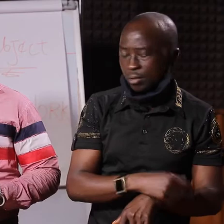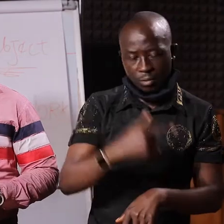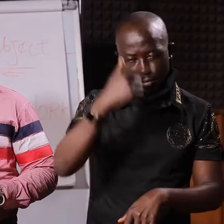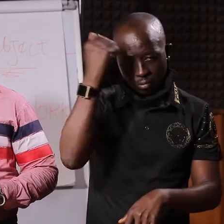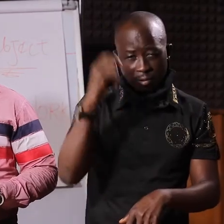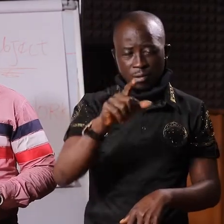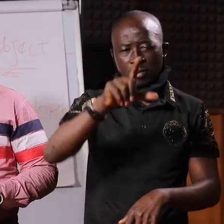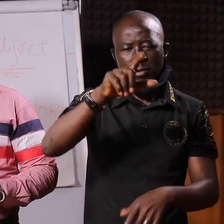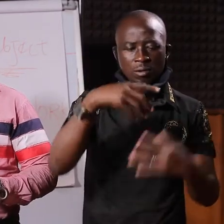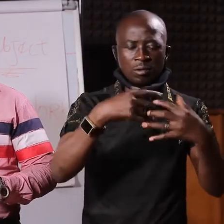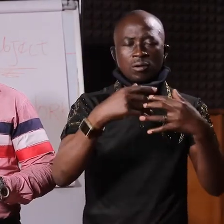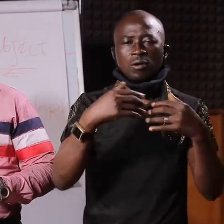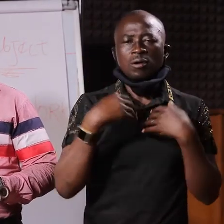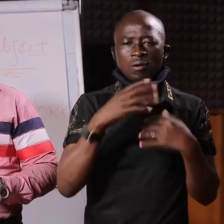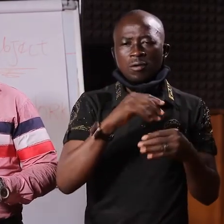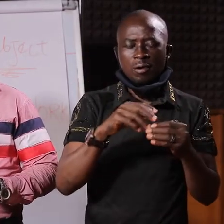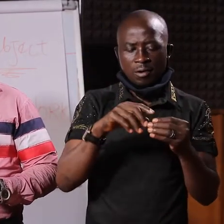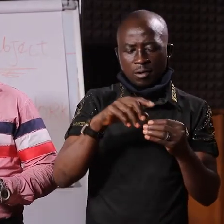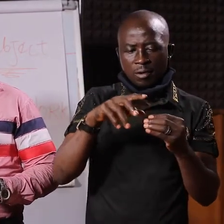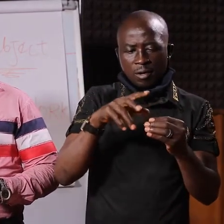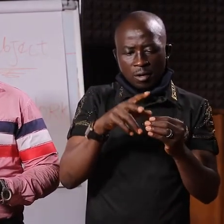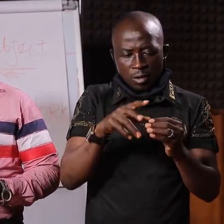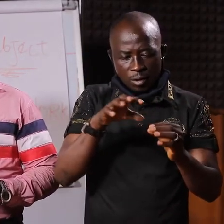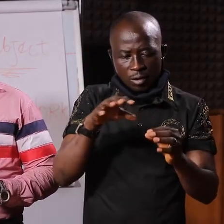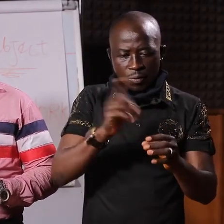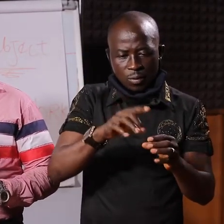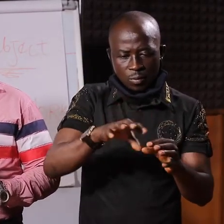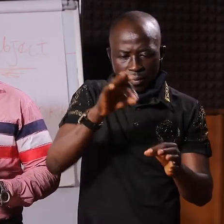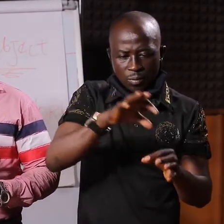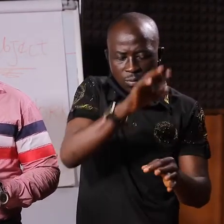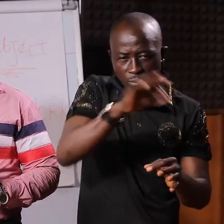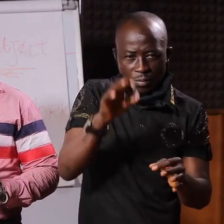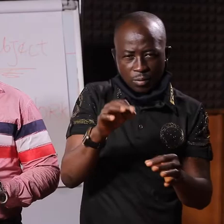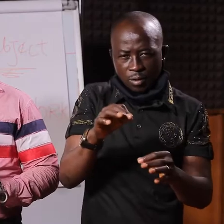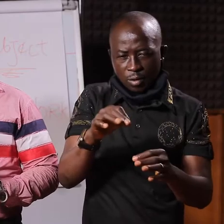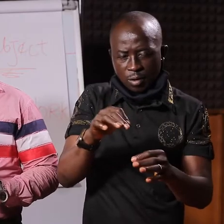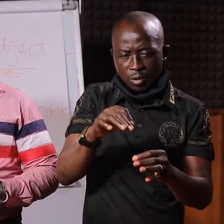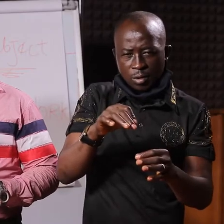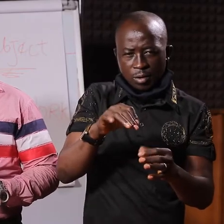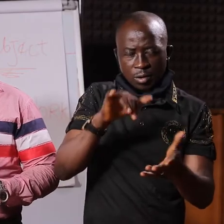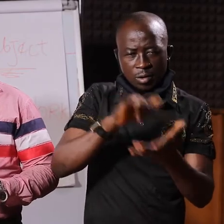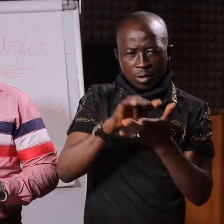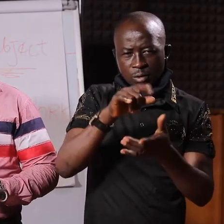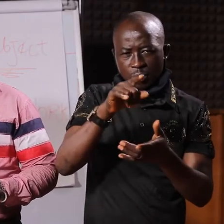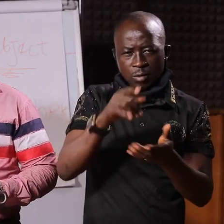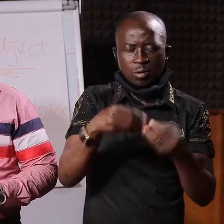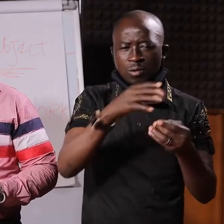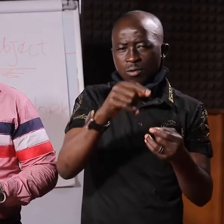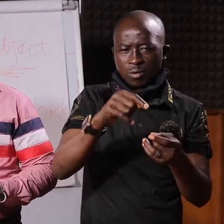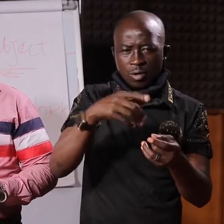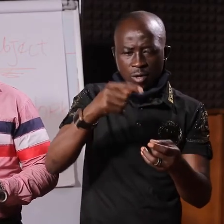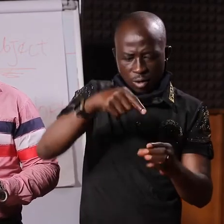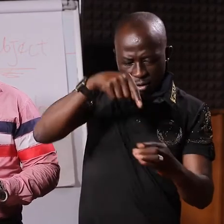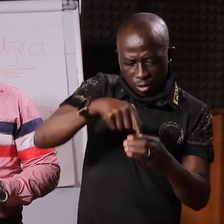Because the lathe machine has a gear selector that enables you to select the gear that will give you the